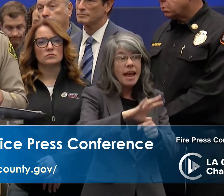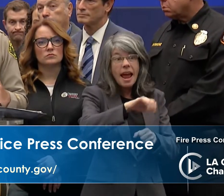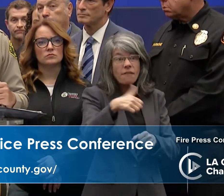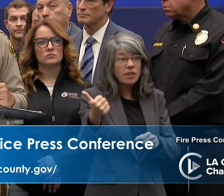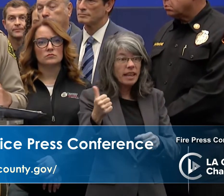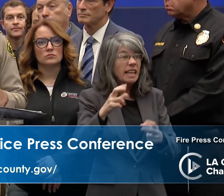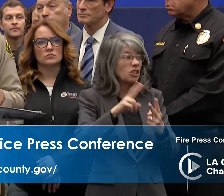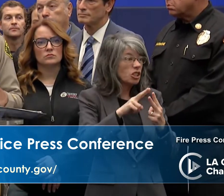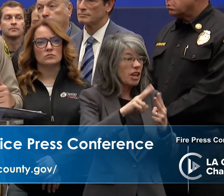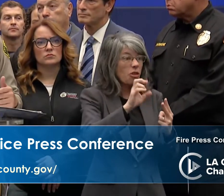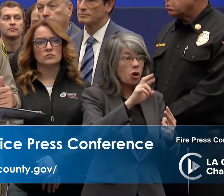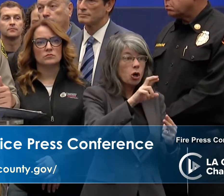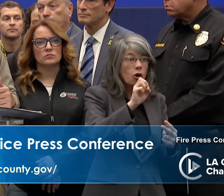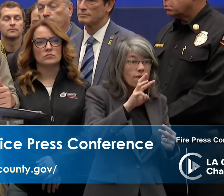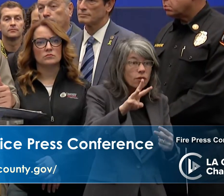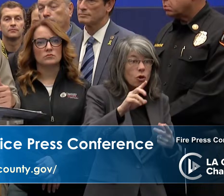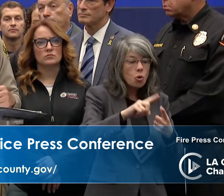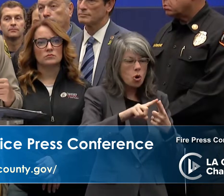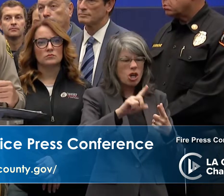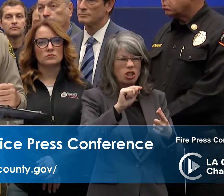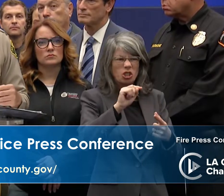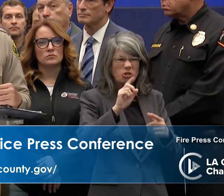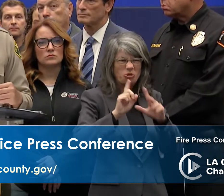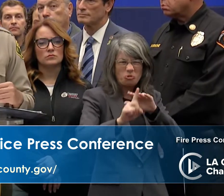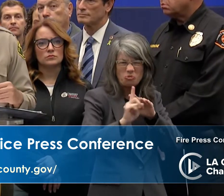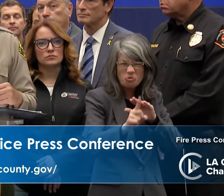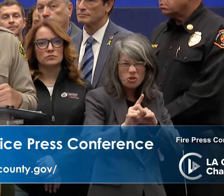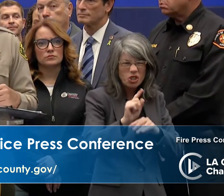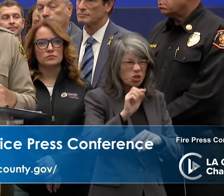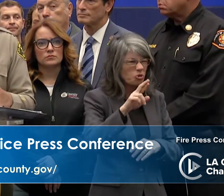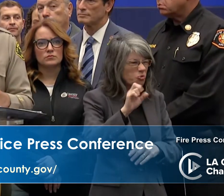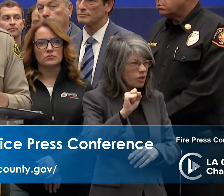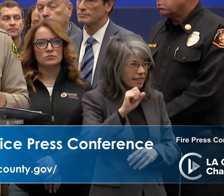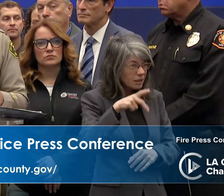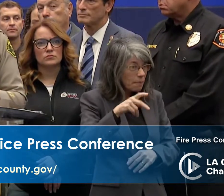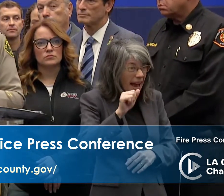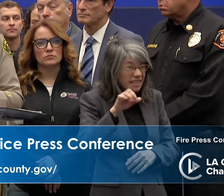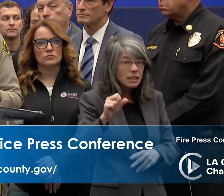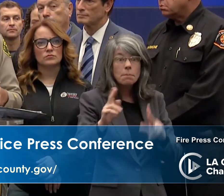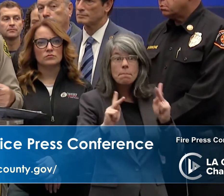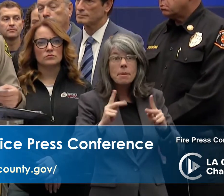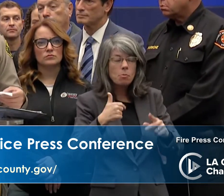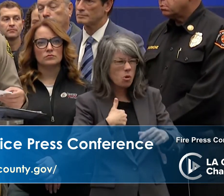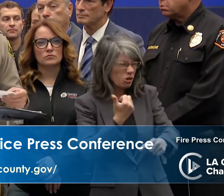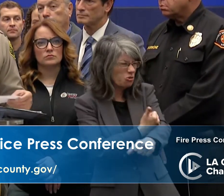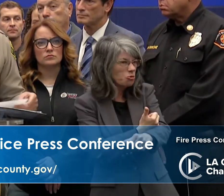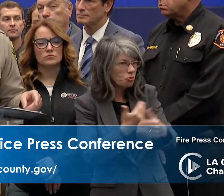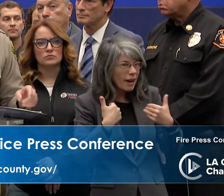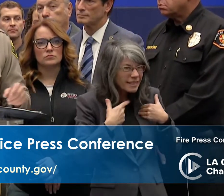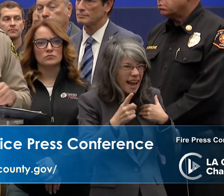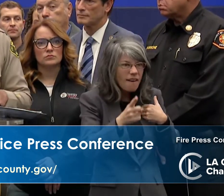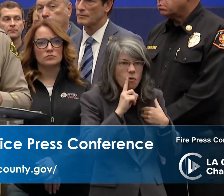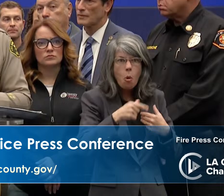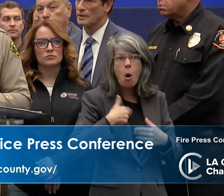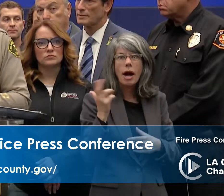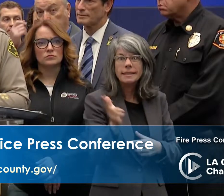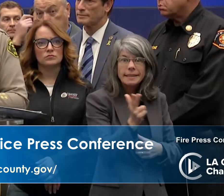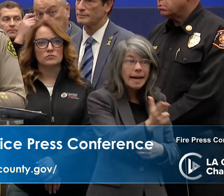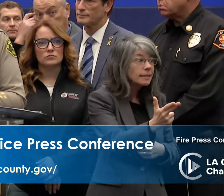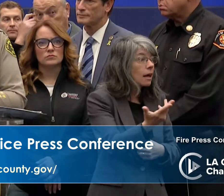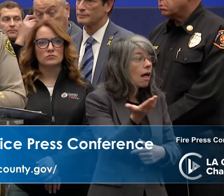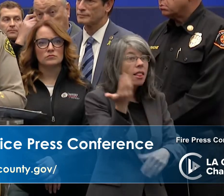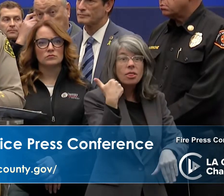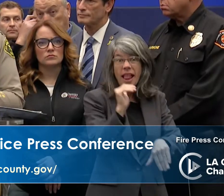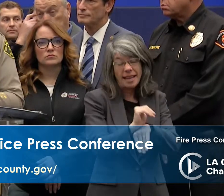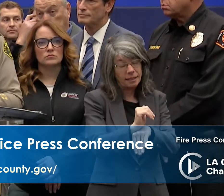else is either curfew, trespassing, individuals that are possessing narcotics and or guns. Last